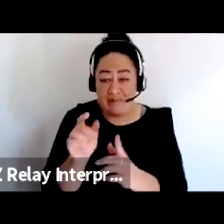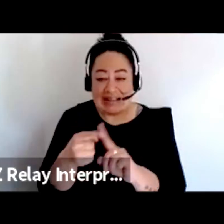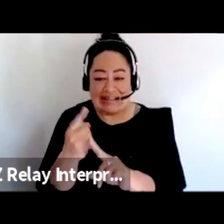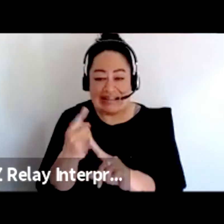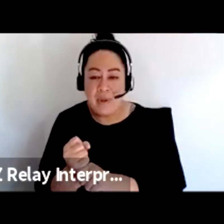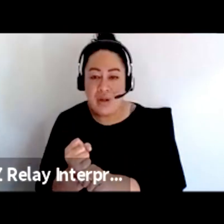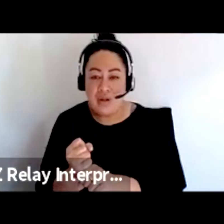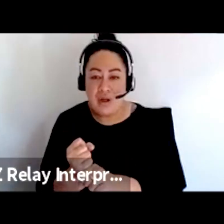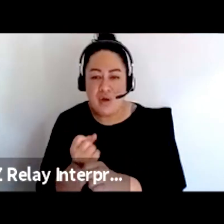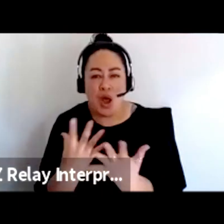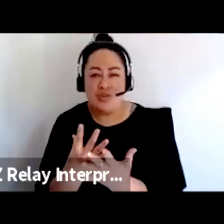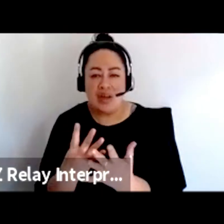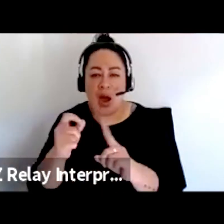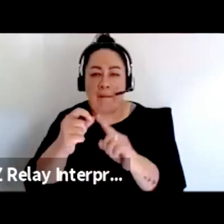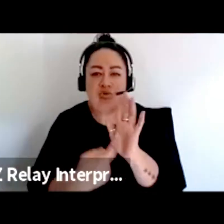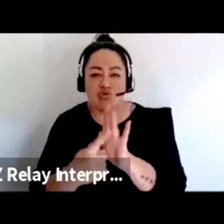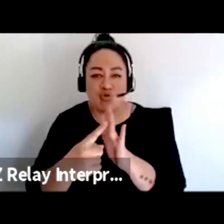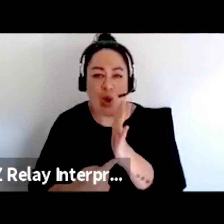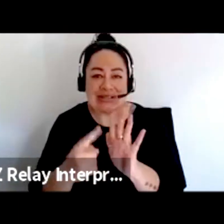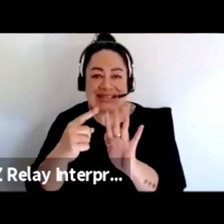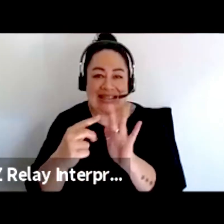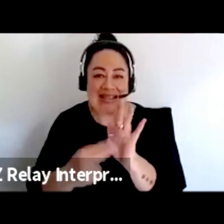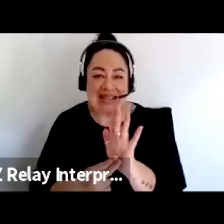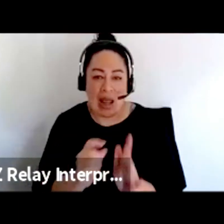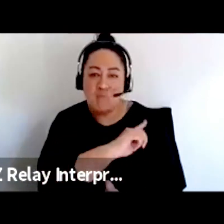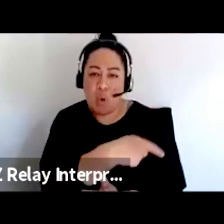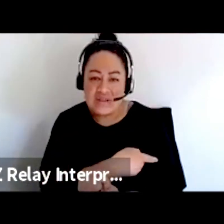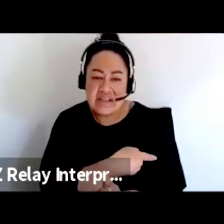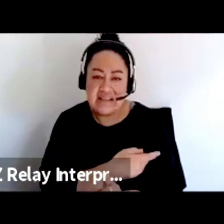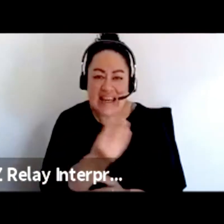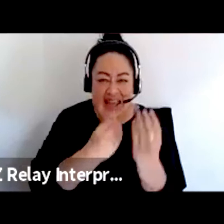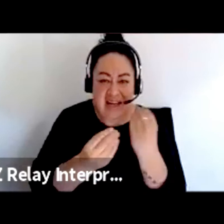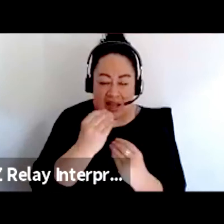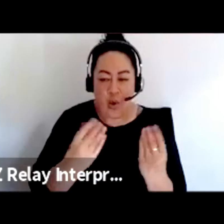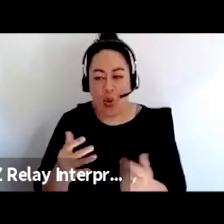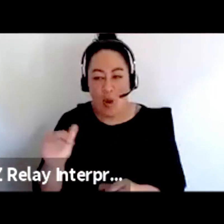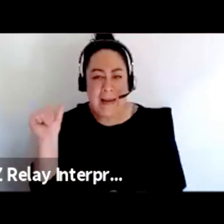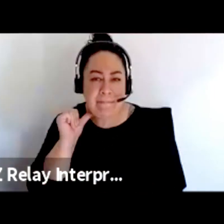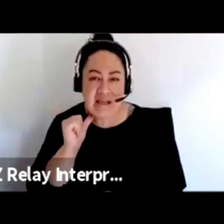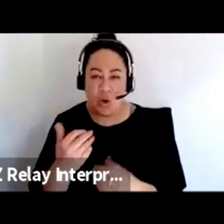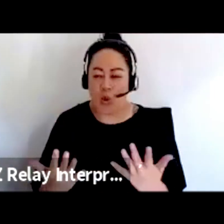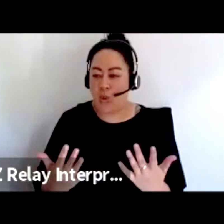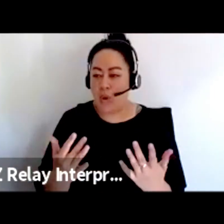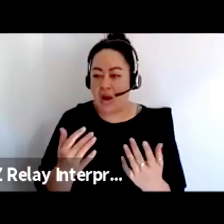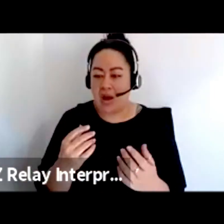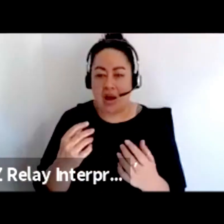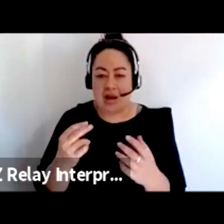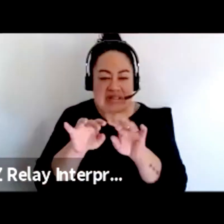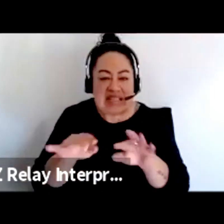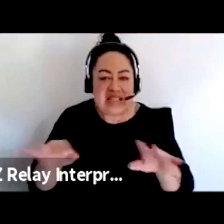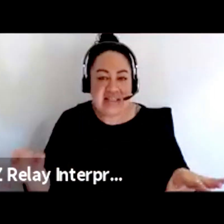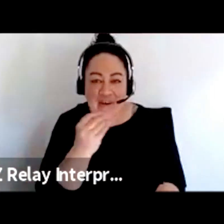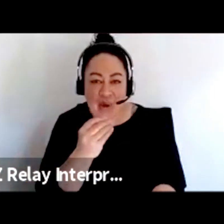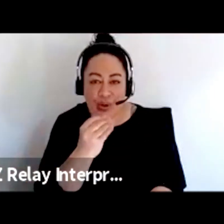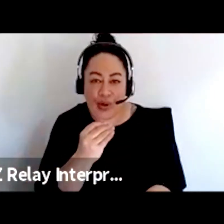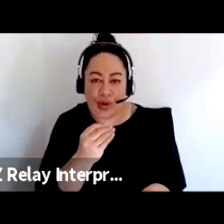protein intake, or will meats or seafood affect certain body types in